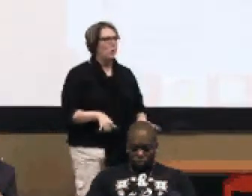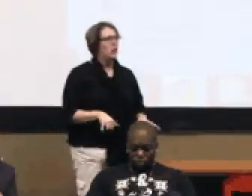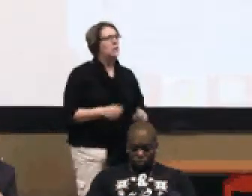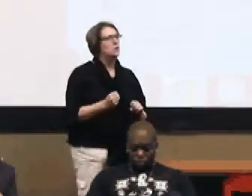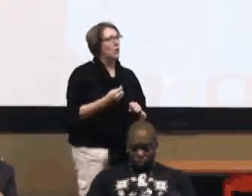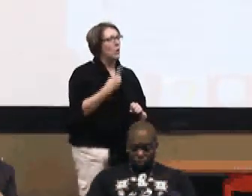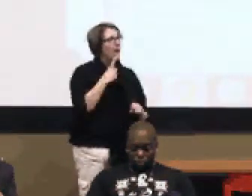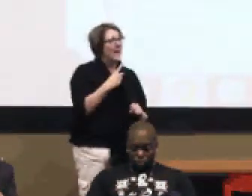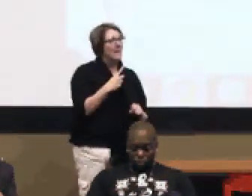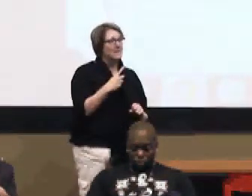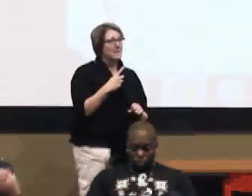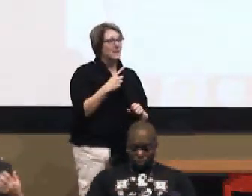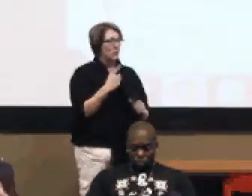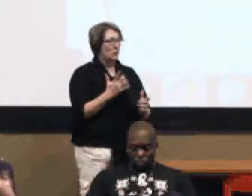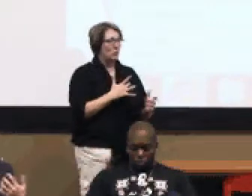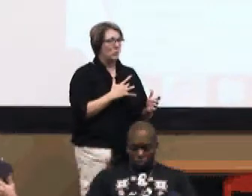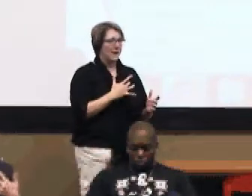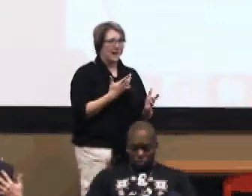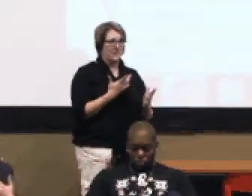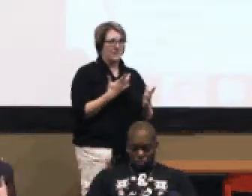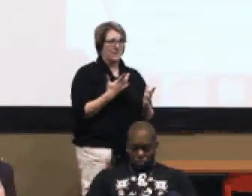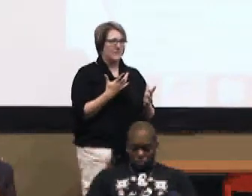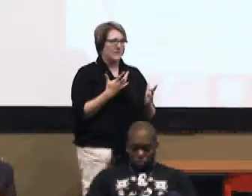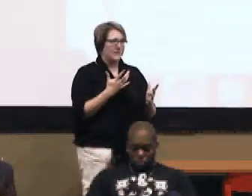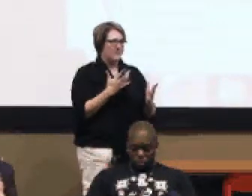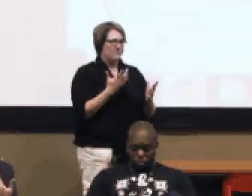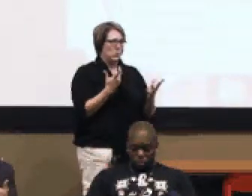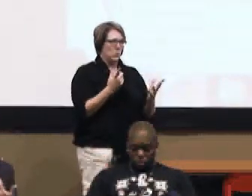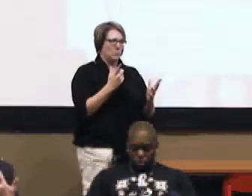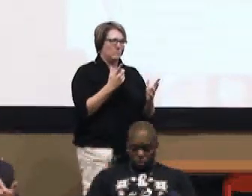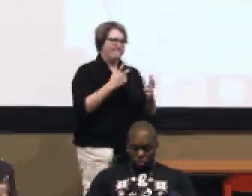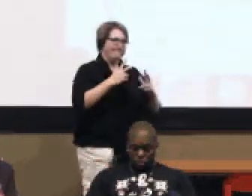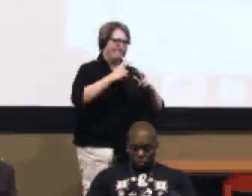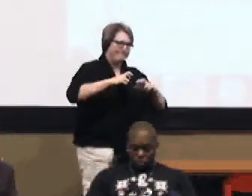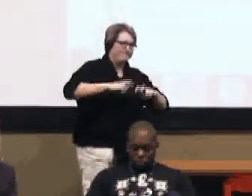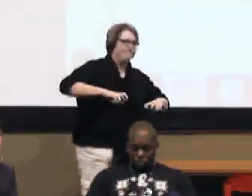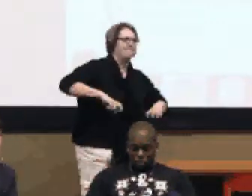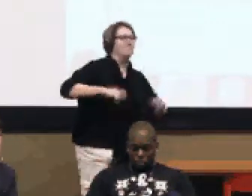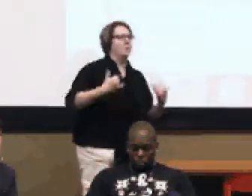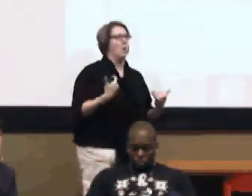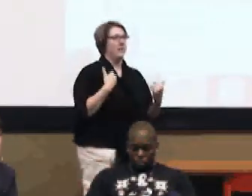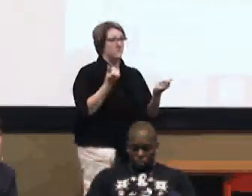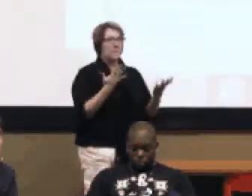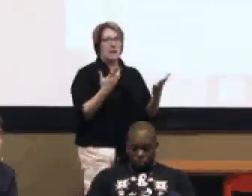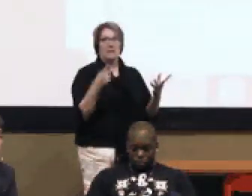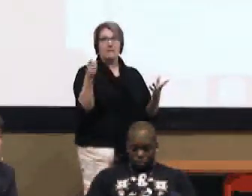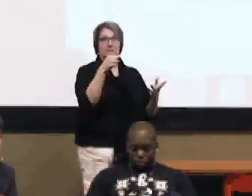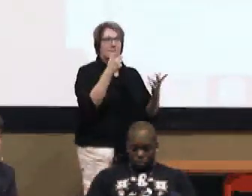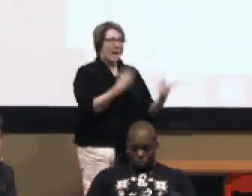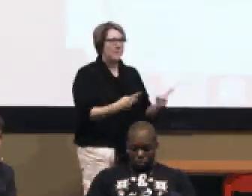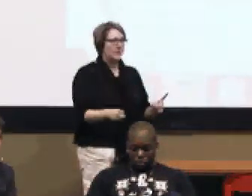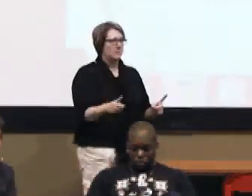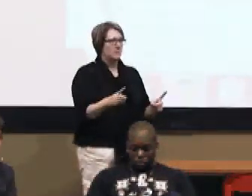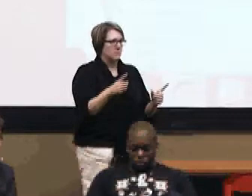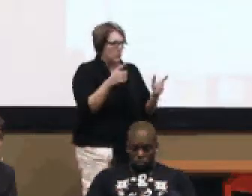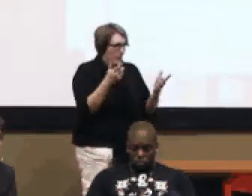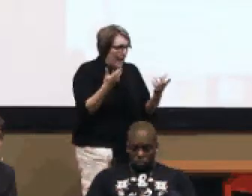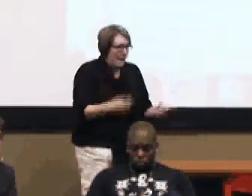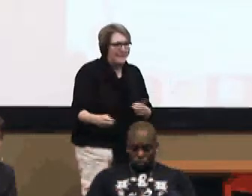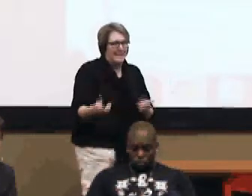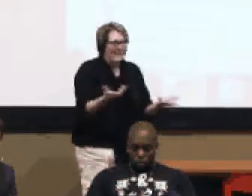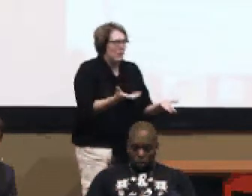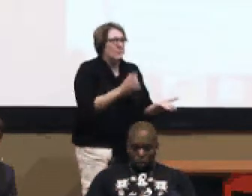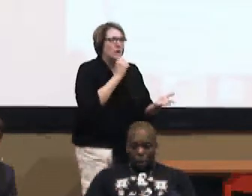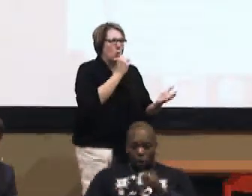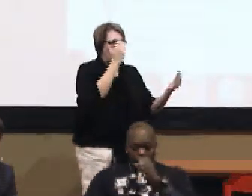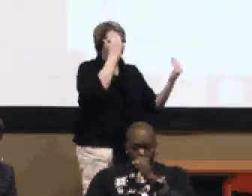like, as you sort of peel back the onion here, see, actually there's a ton of that stuff going on here. It's just nobody knows about it. And